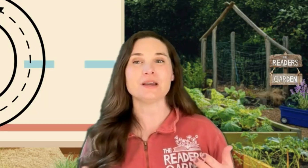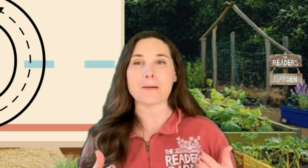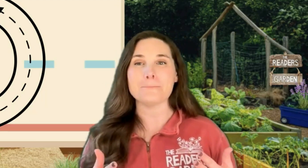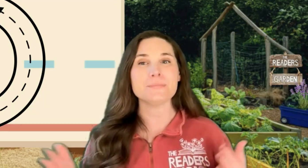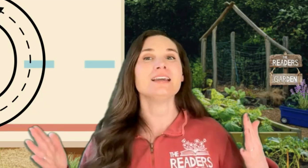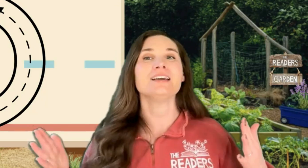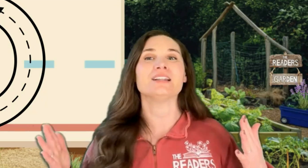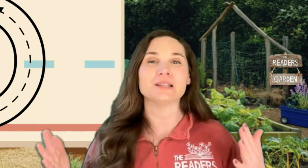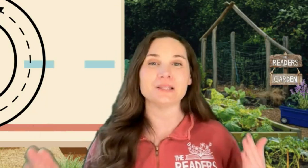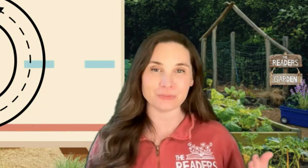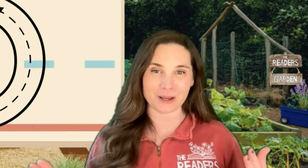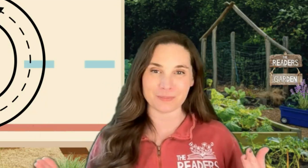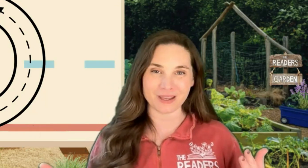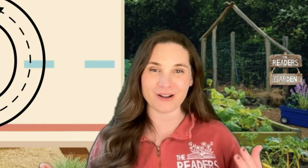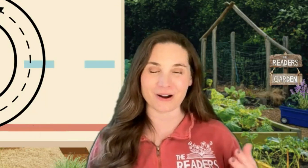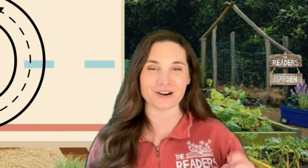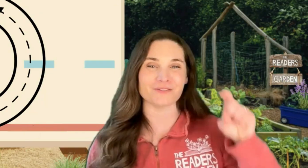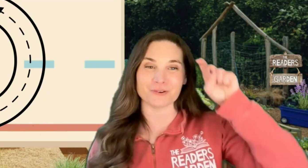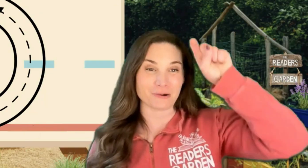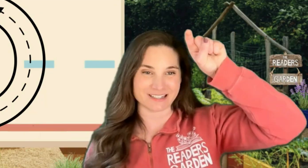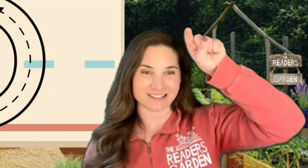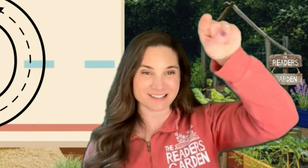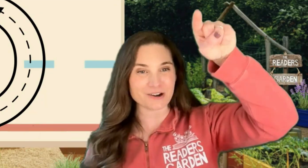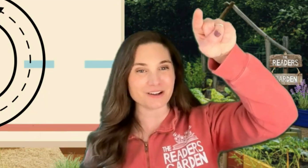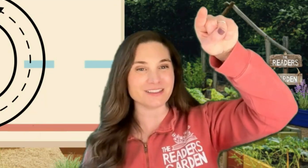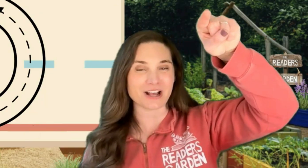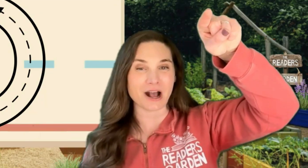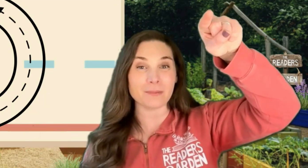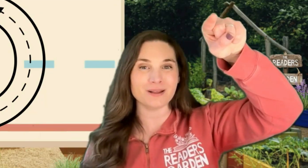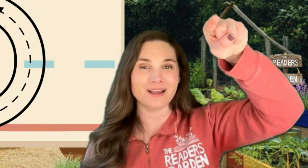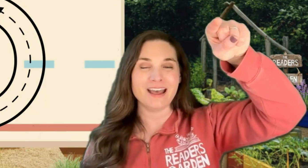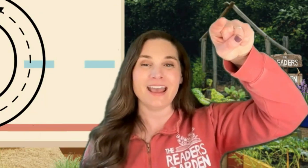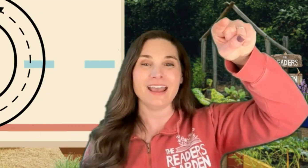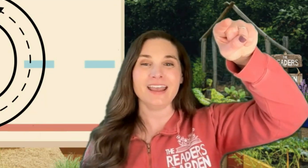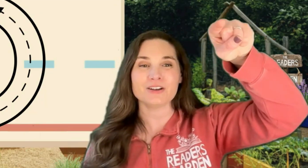just be doing a big loop, a big curve. We're going to start at the